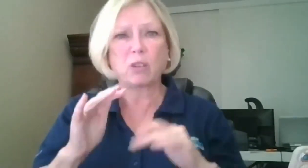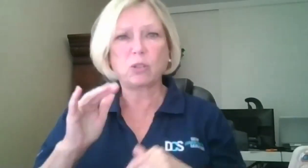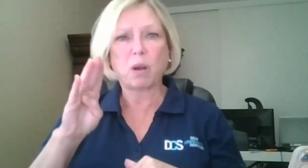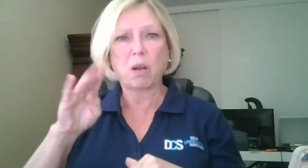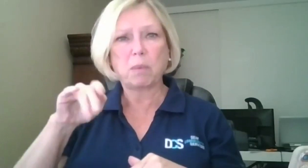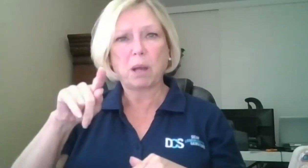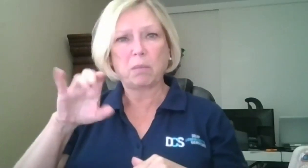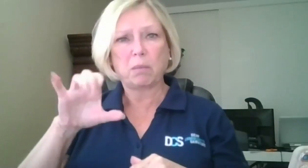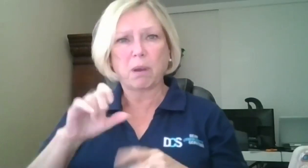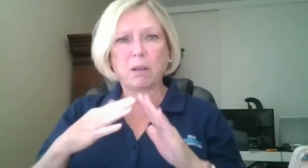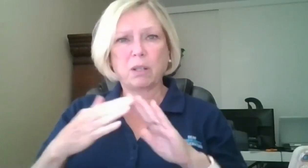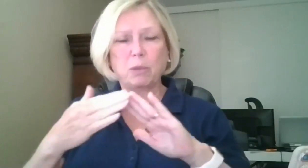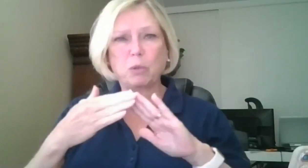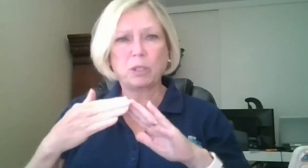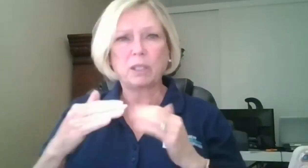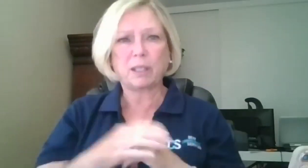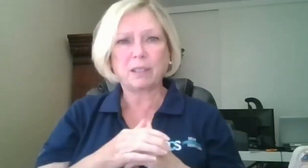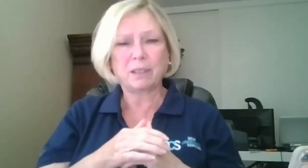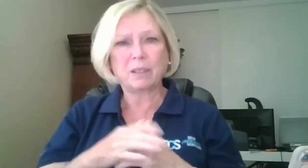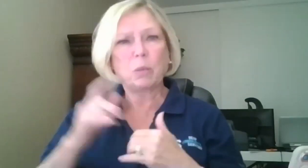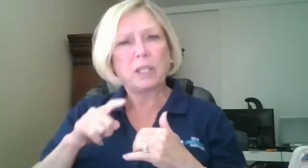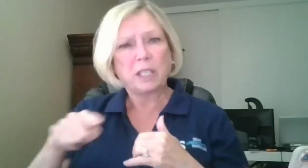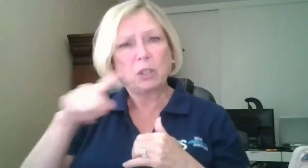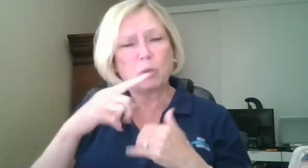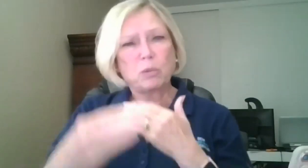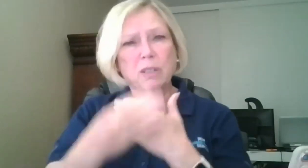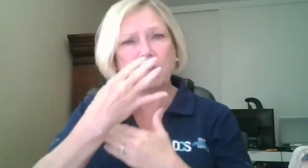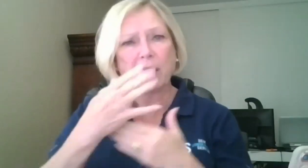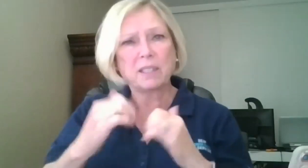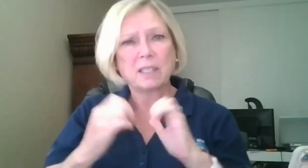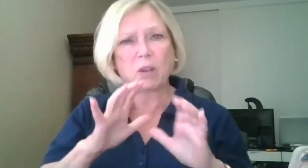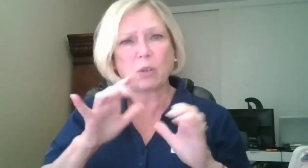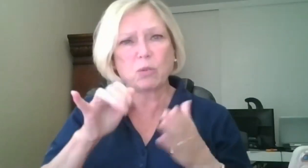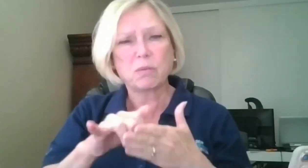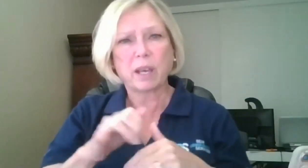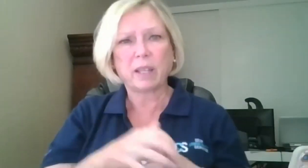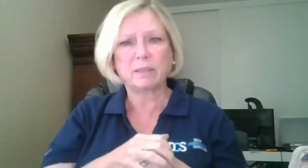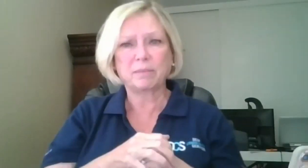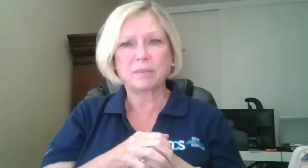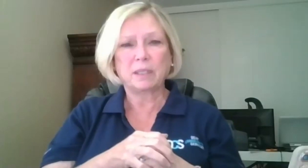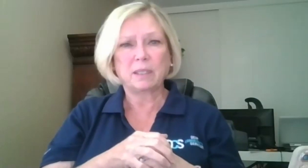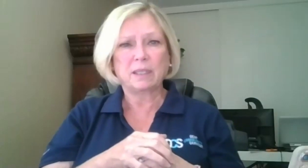We wanted to reach out to our BIPOC community. We need you to advise us on how to do that.